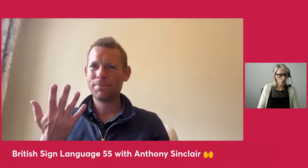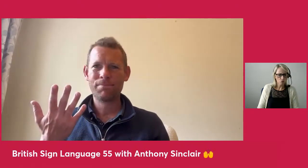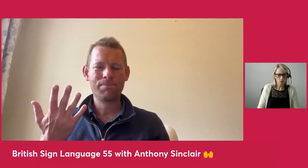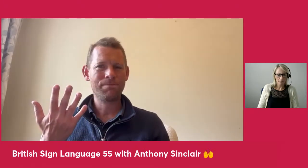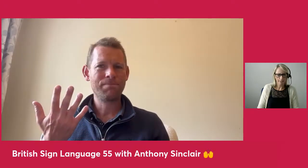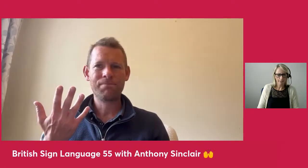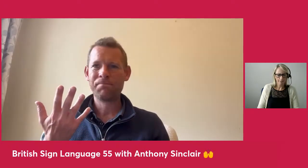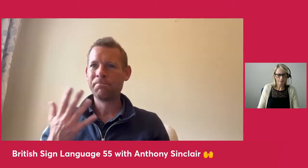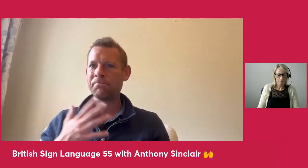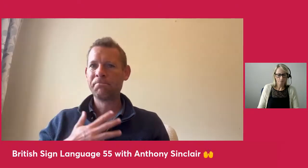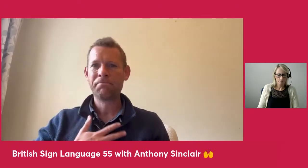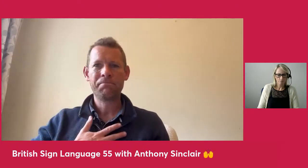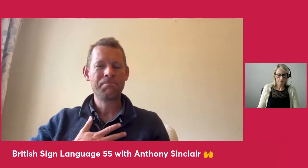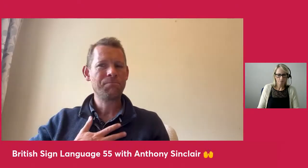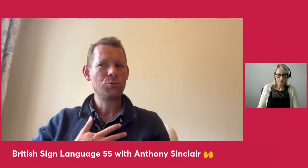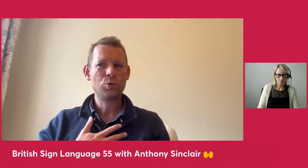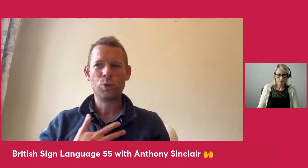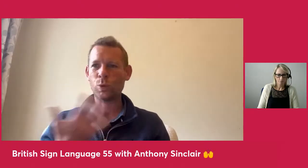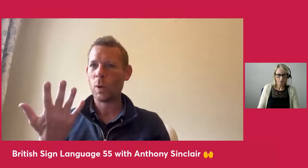and don't like,